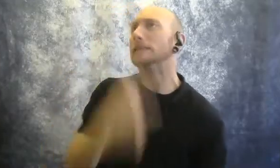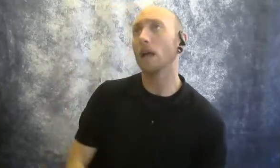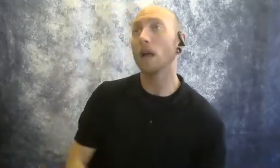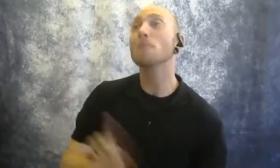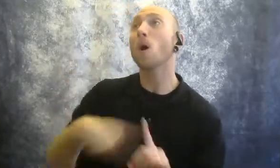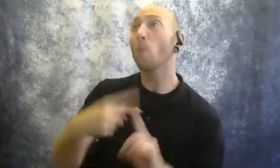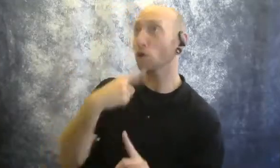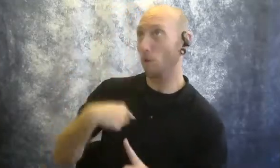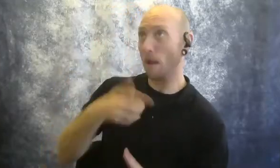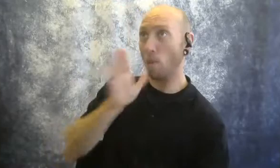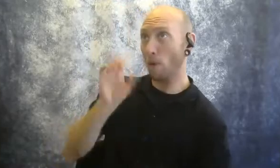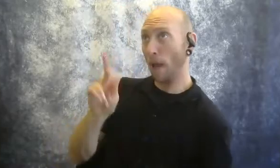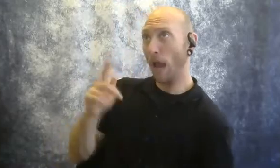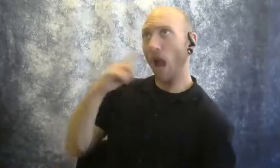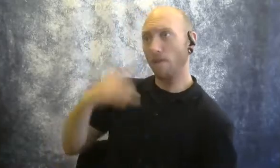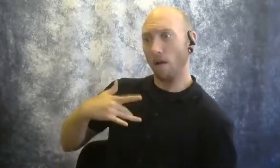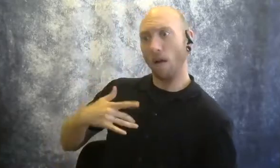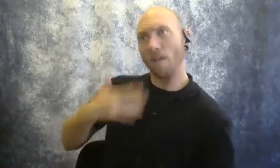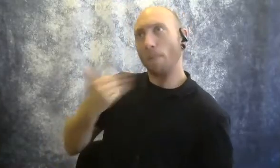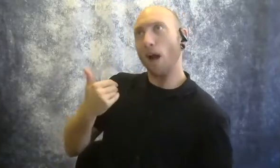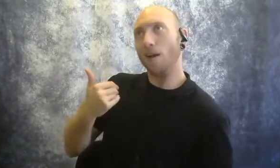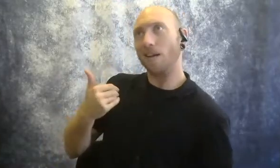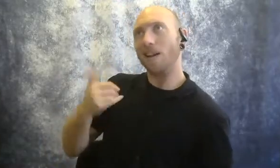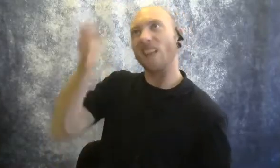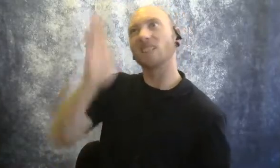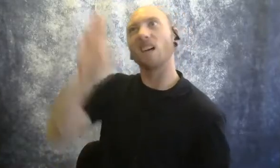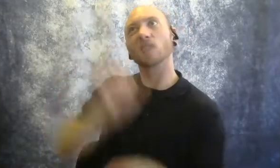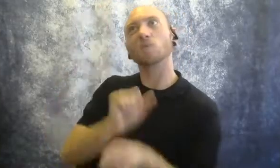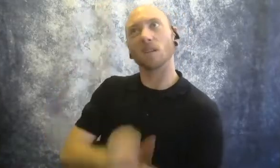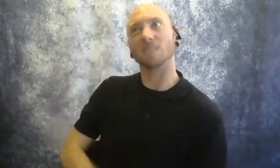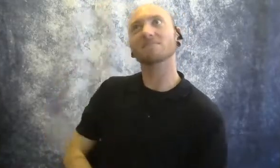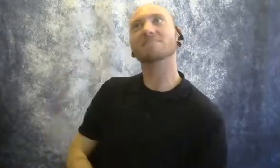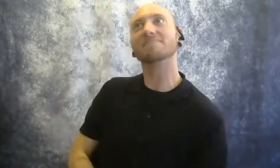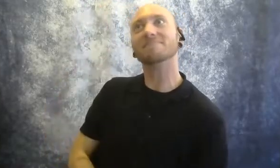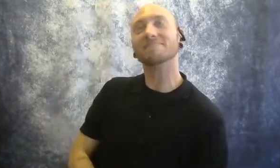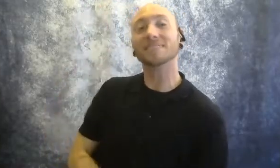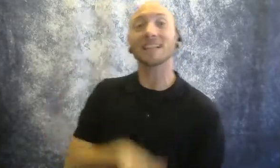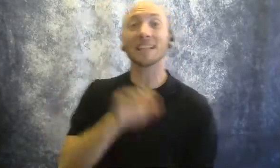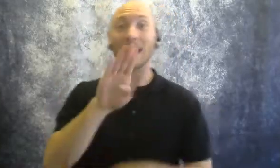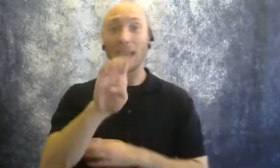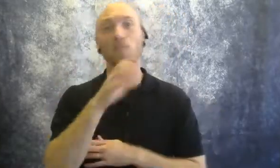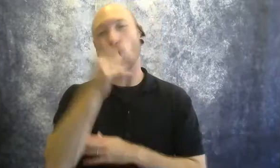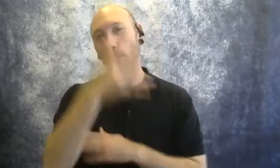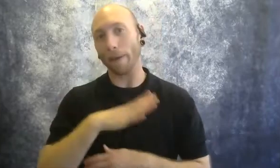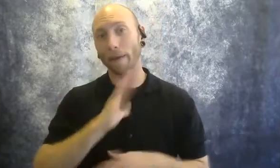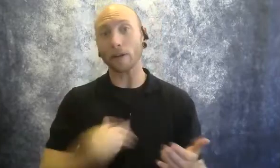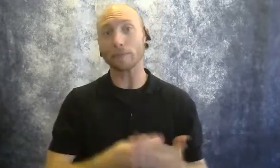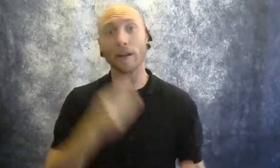She demanded. No. But when he told me I'm going to be okay, I felt better. Only God can do that.